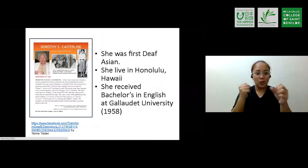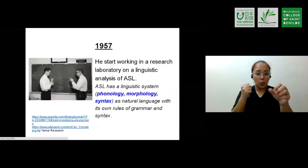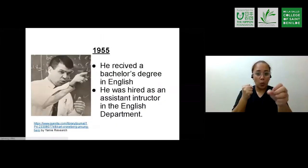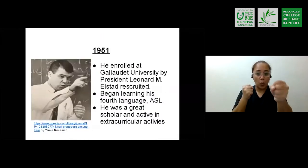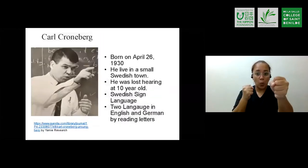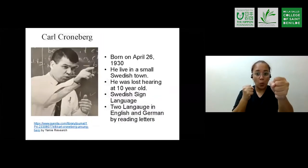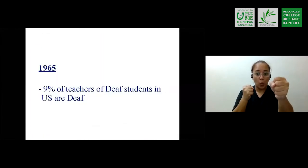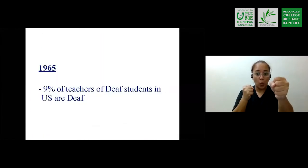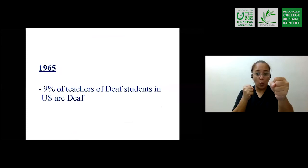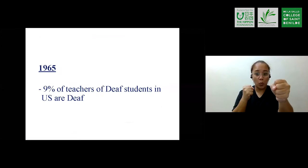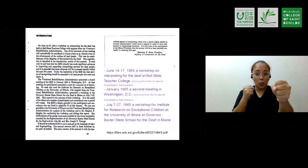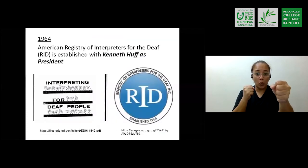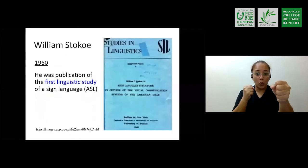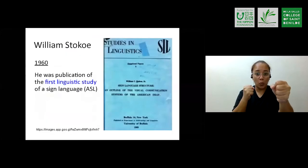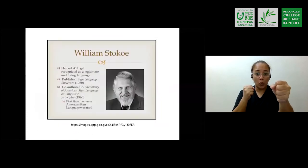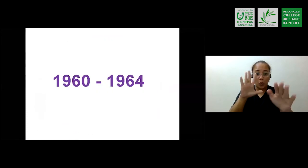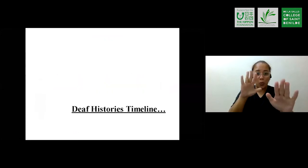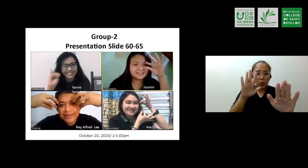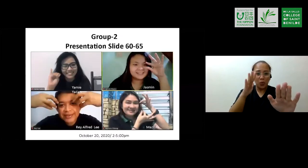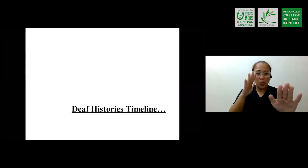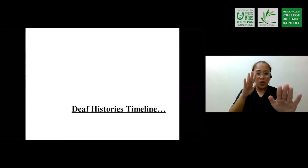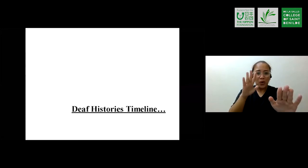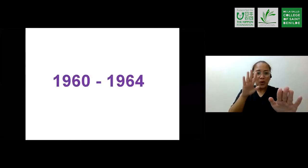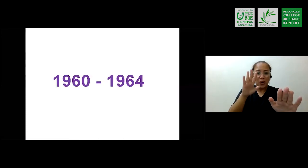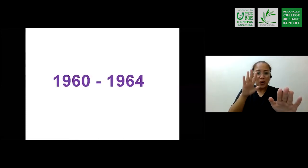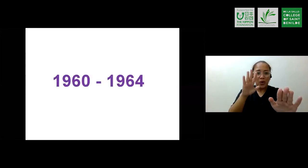Up, no, forward.